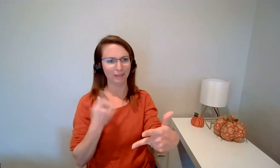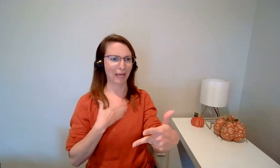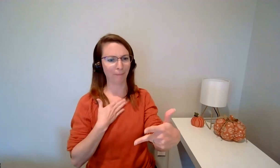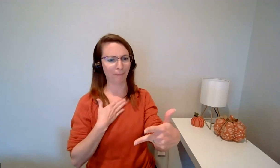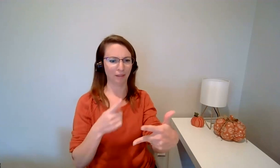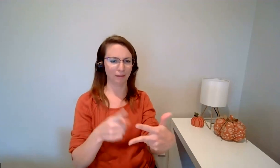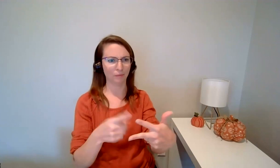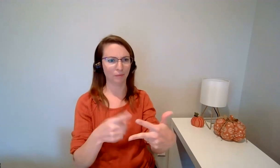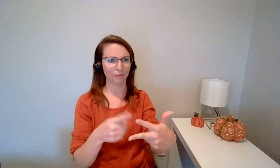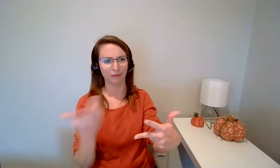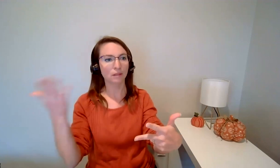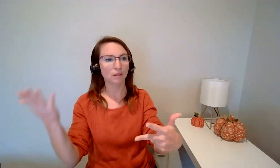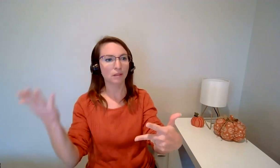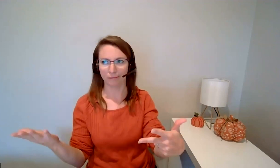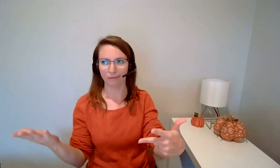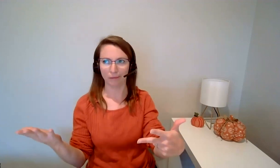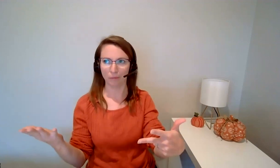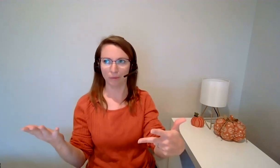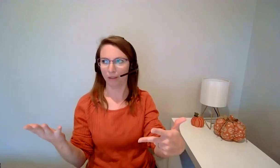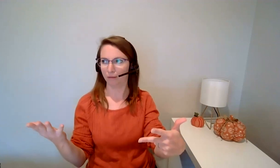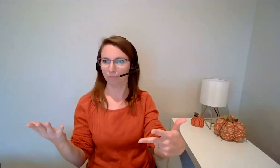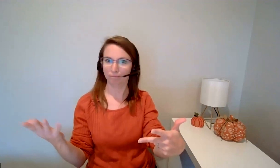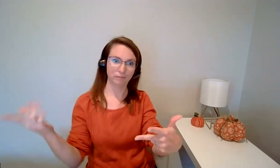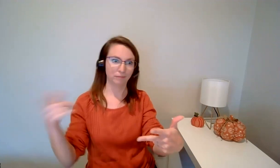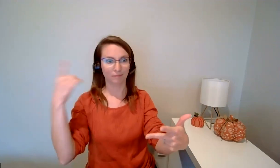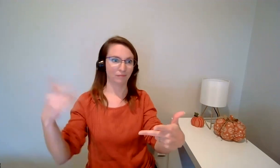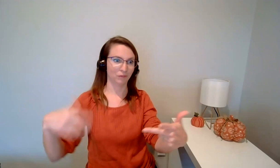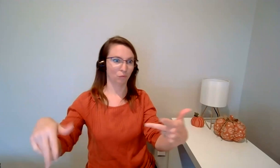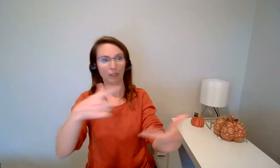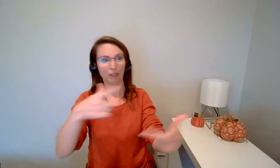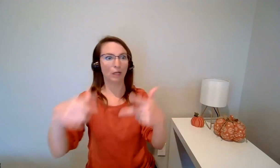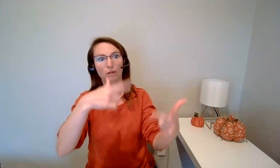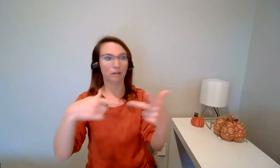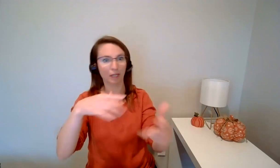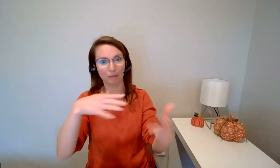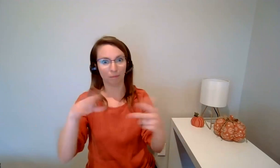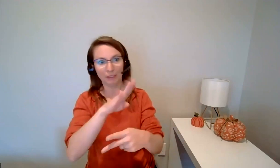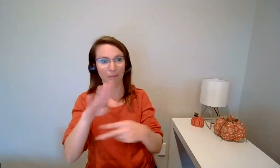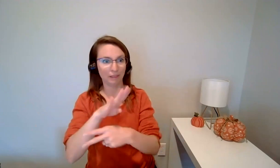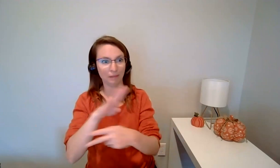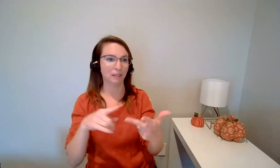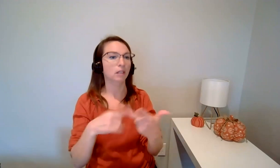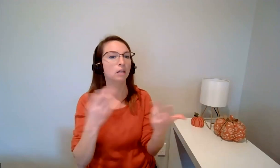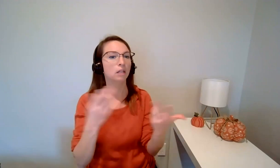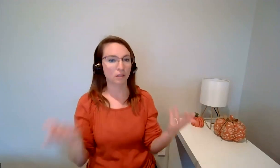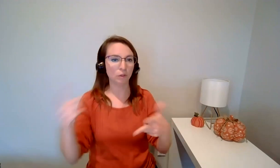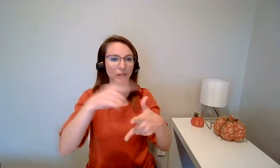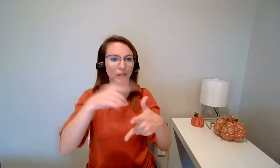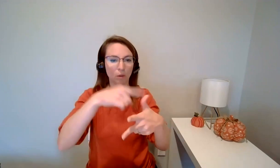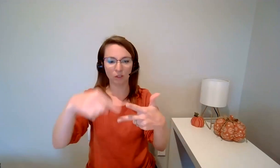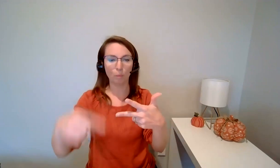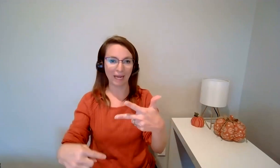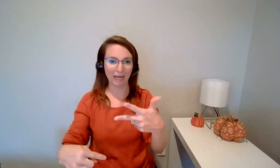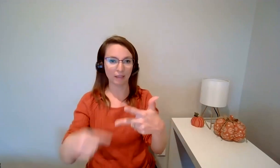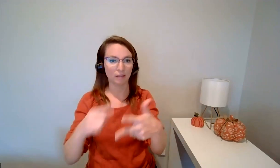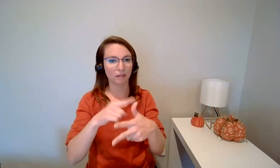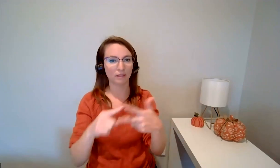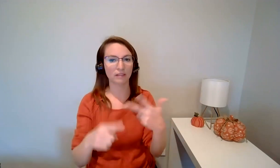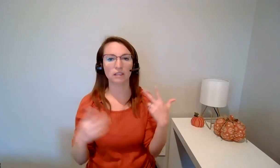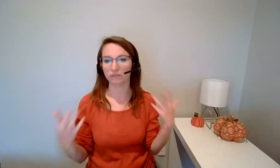always happy. This one, you know, running around all the time, busy, busy, busy. So you can always go back. The listing